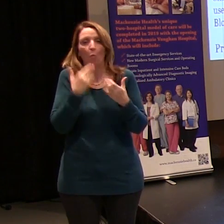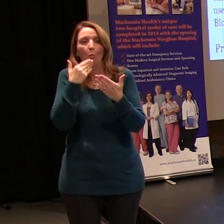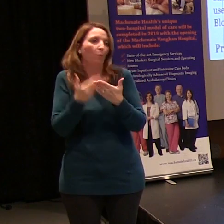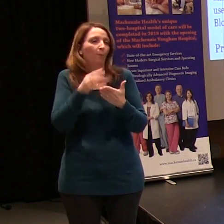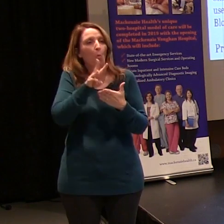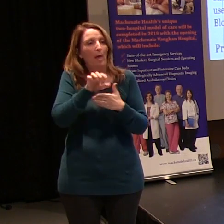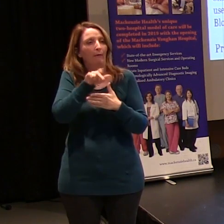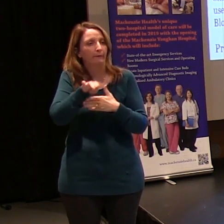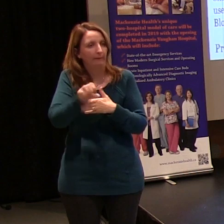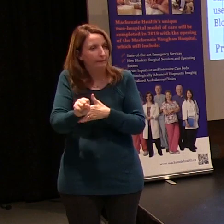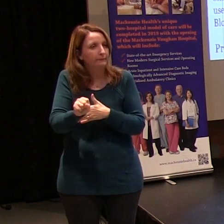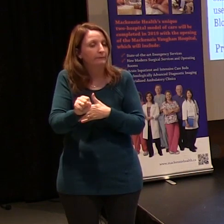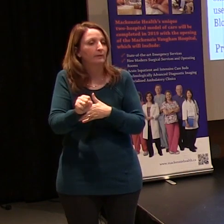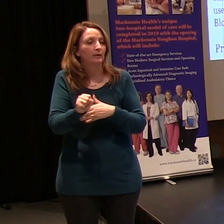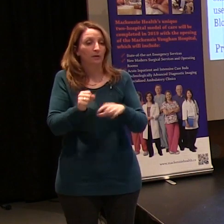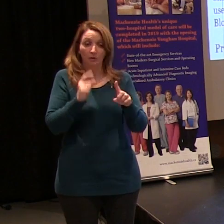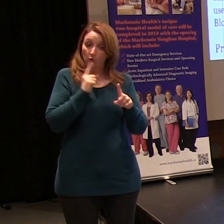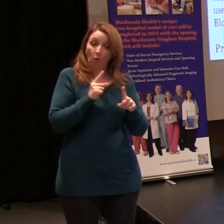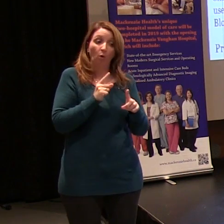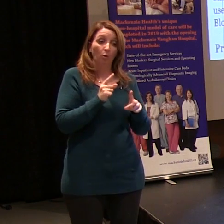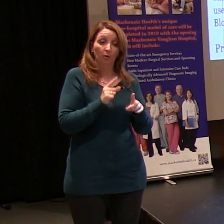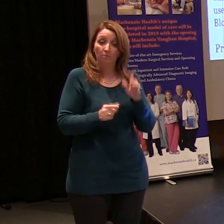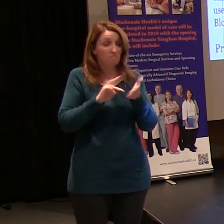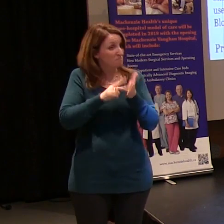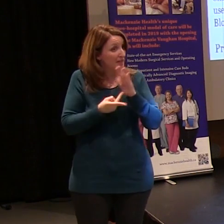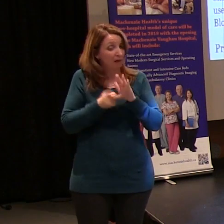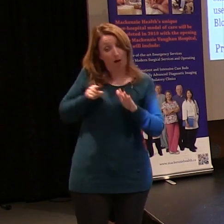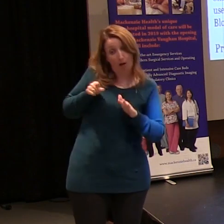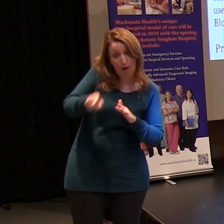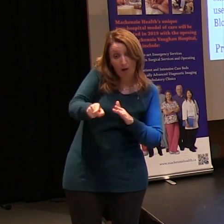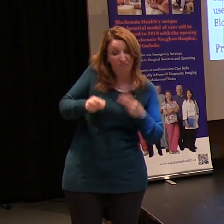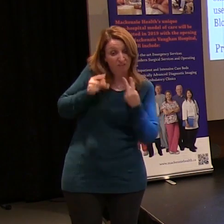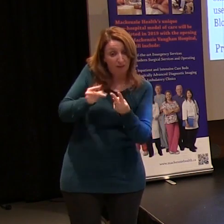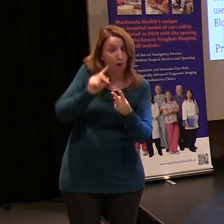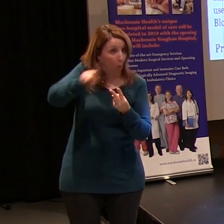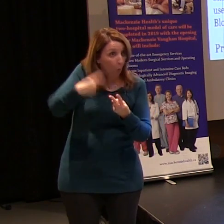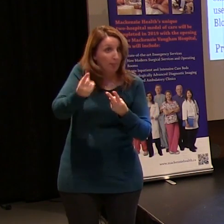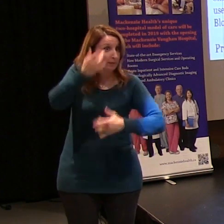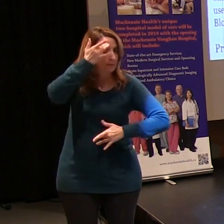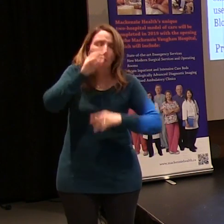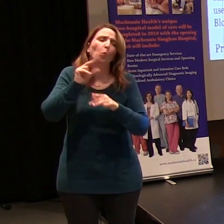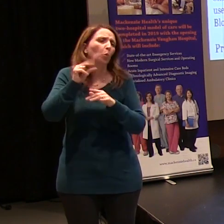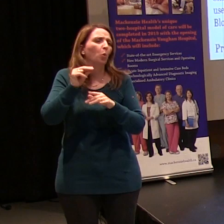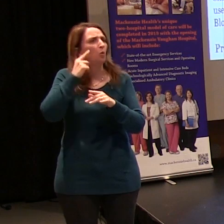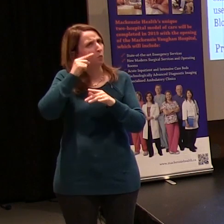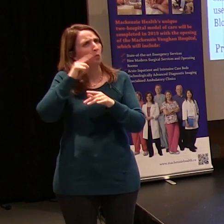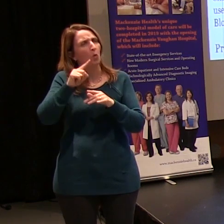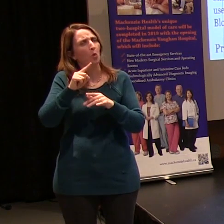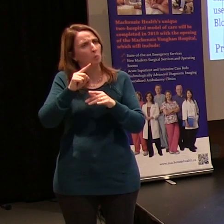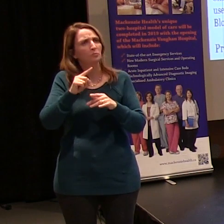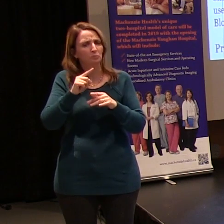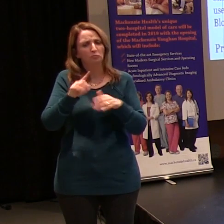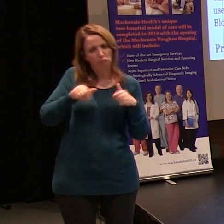this idea. Not when you are sick, you have to be here. Only how you creating a quality of life and